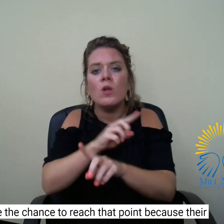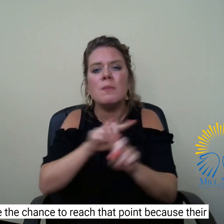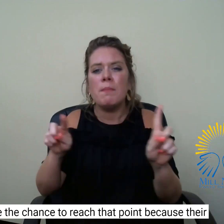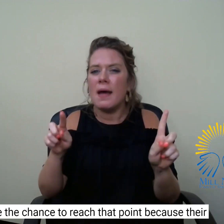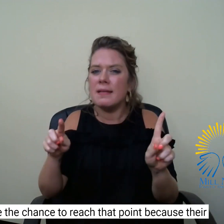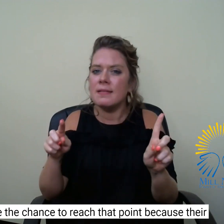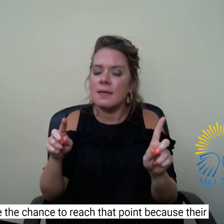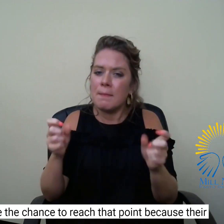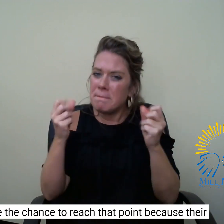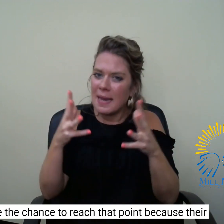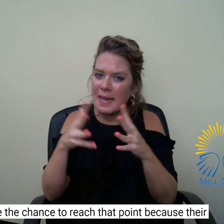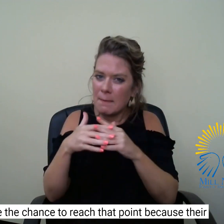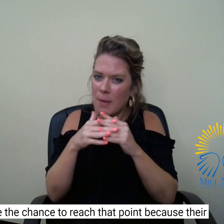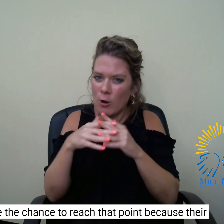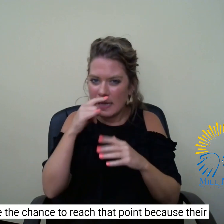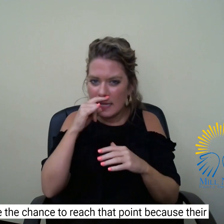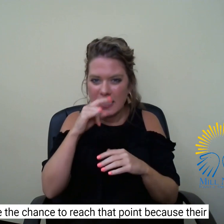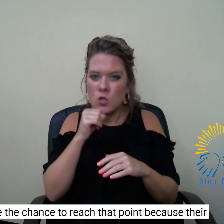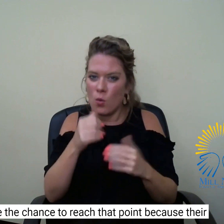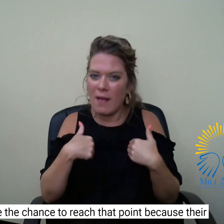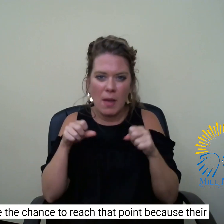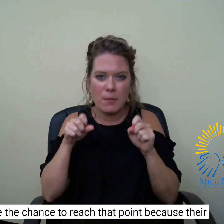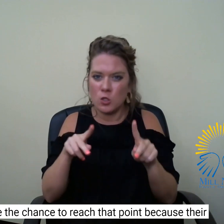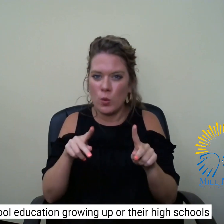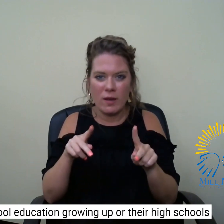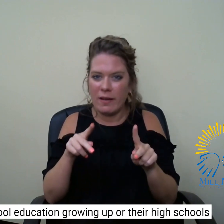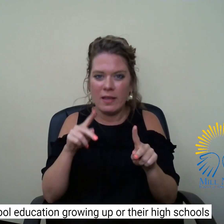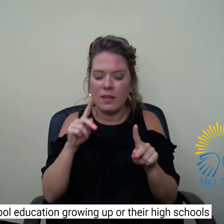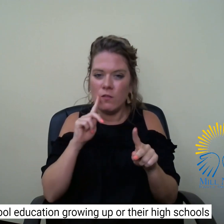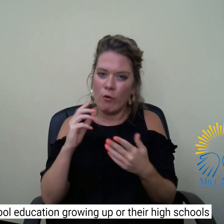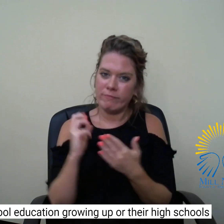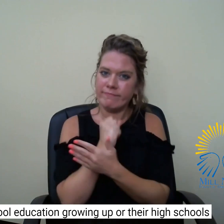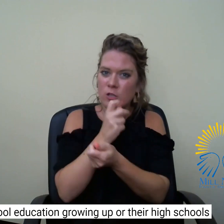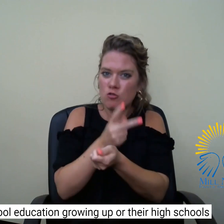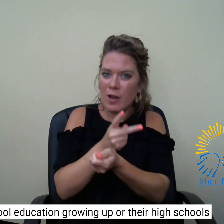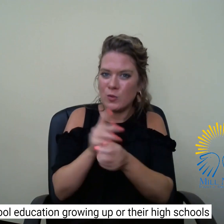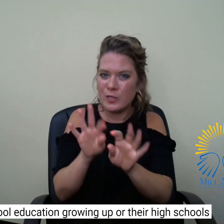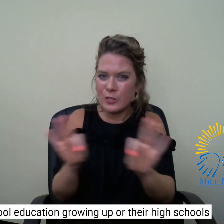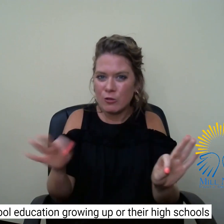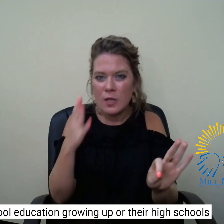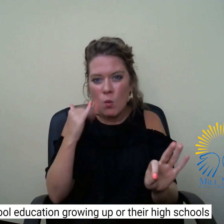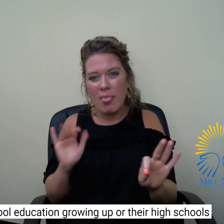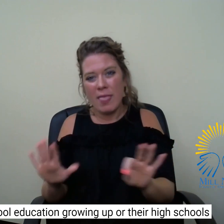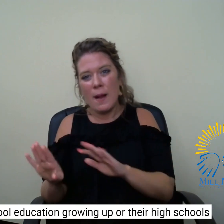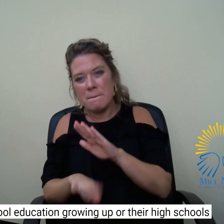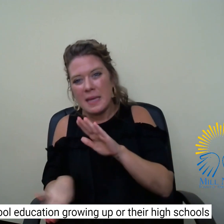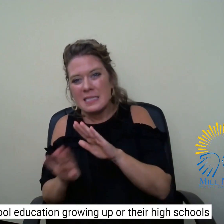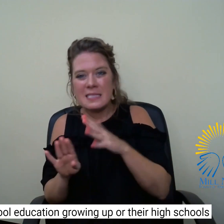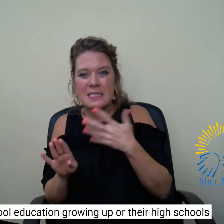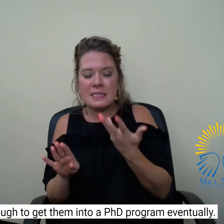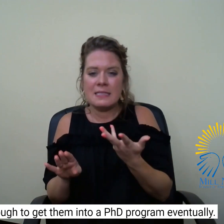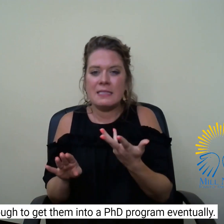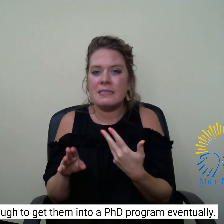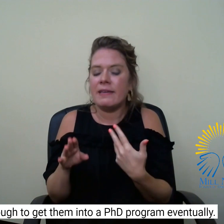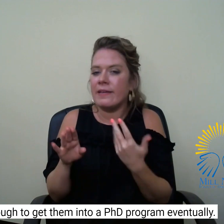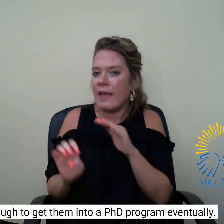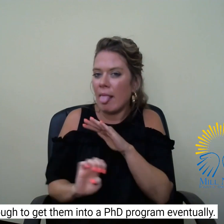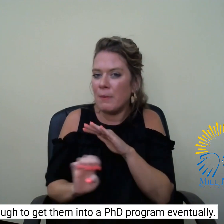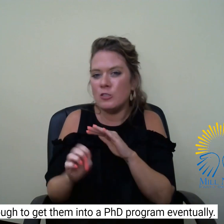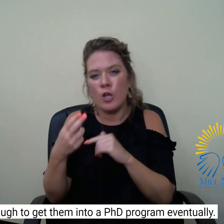have the chance to reach that point because their basic public school education growing up or their high schools are not strong enough to